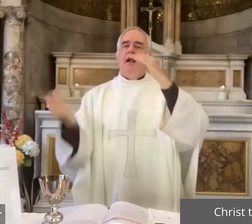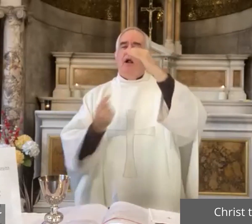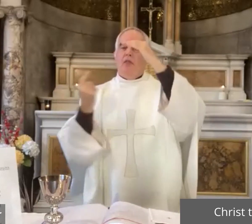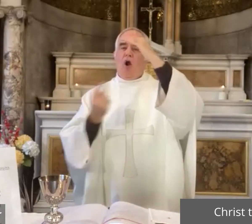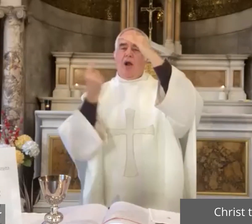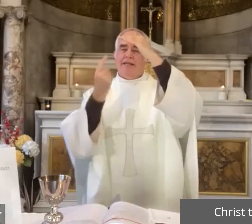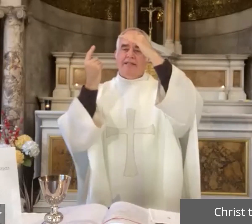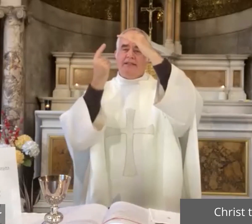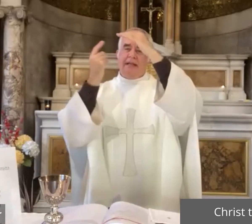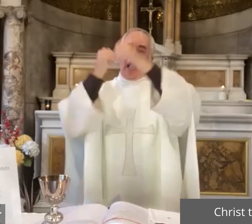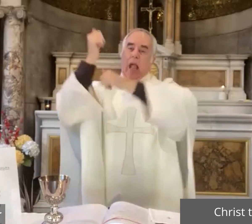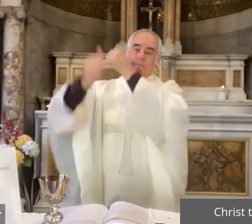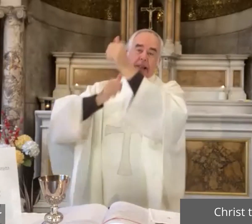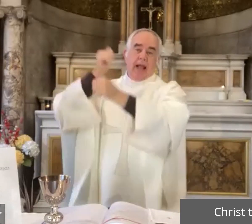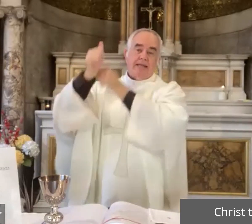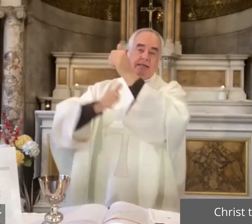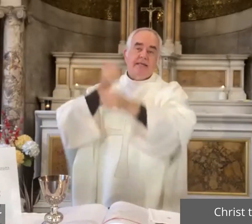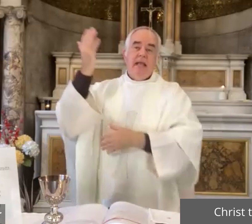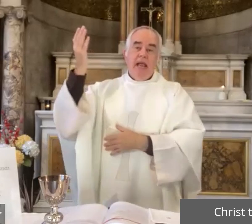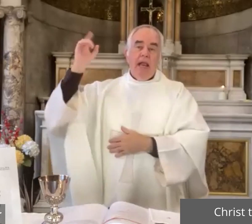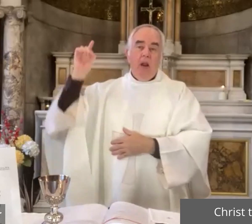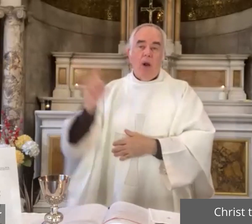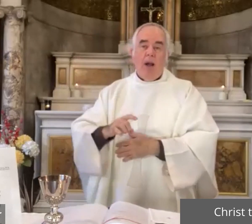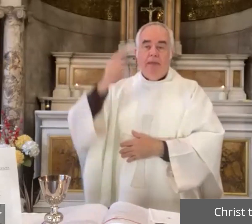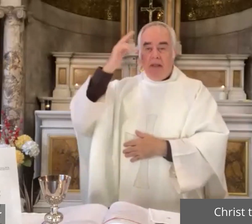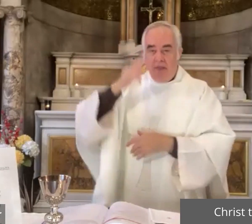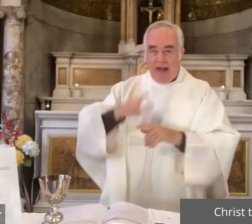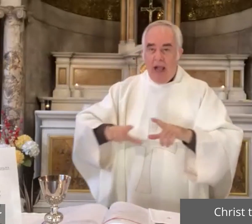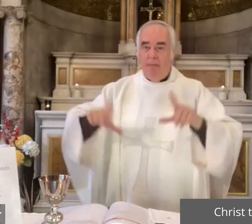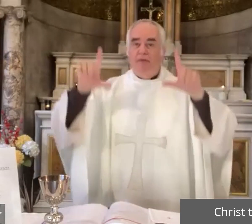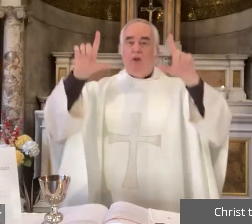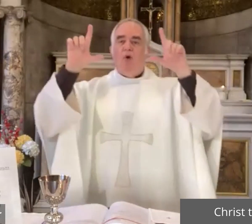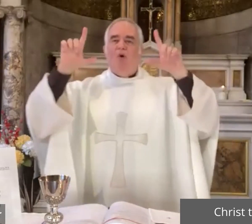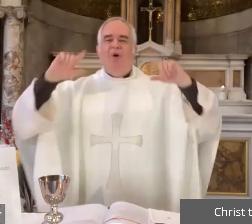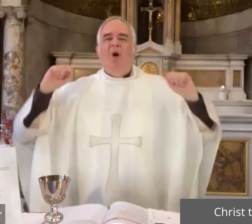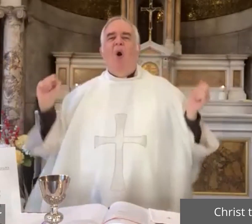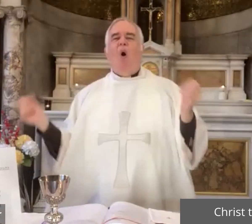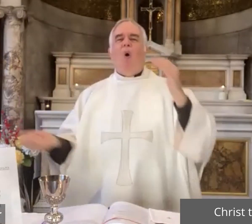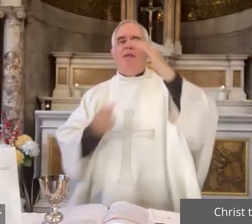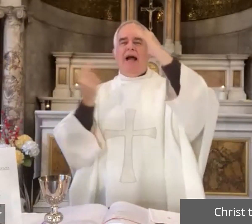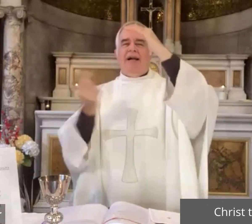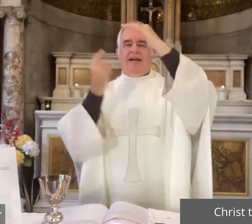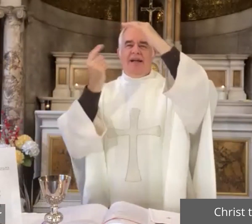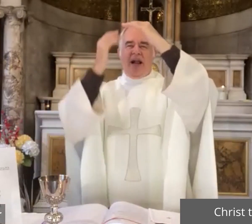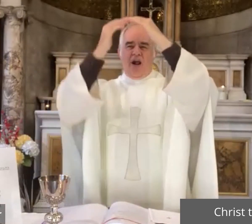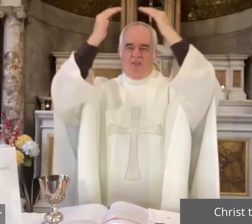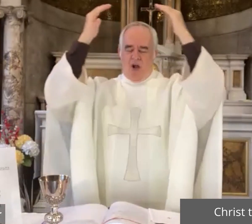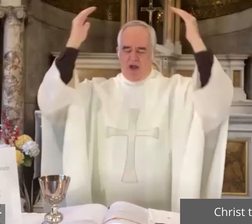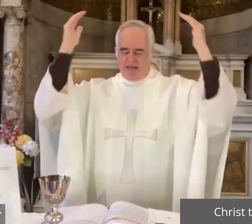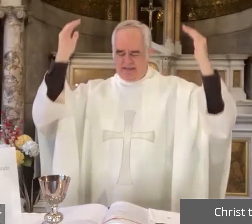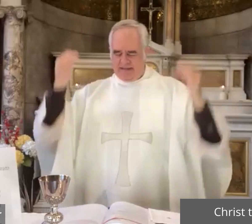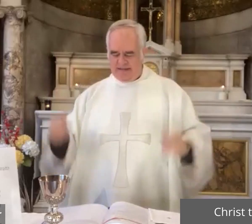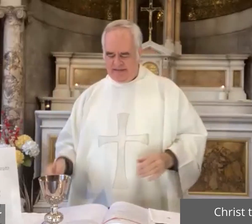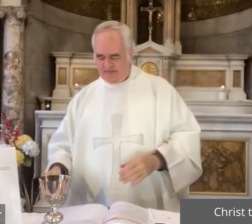Hosanna in the highest. Blessed is he who comes in the name of the Lord. Hosanna in